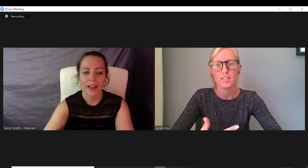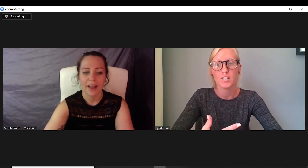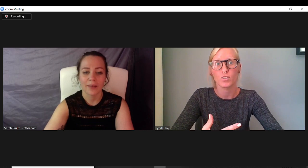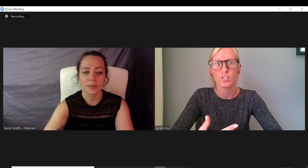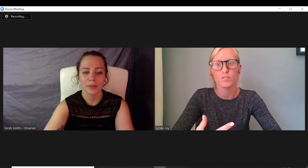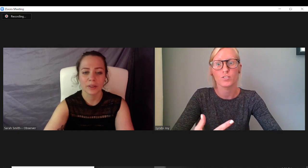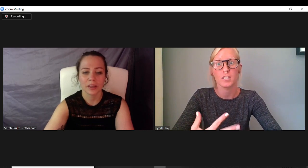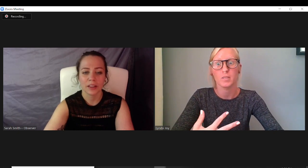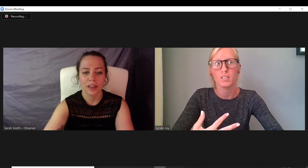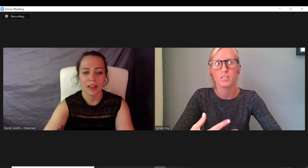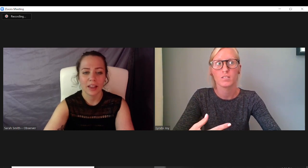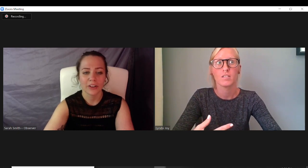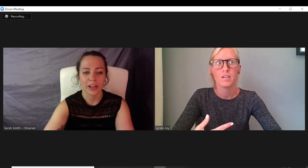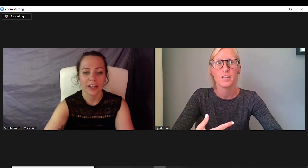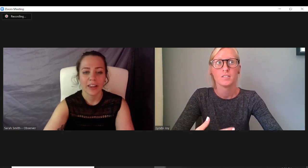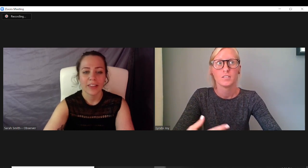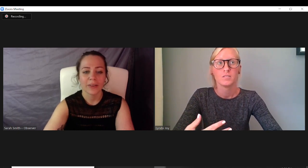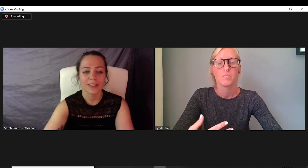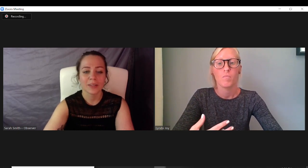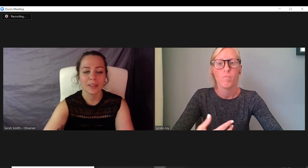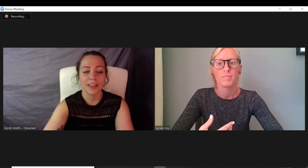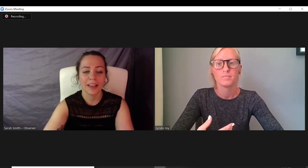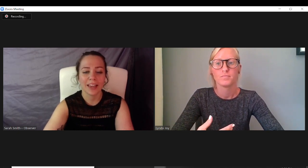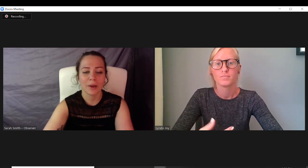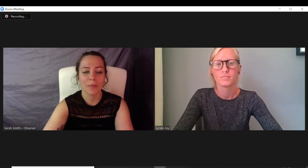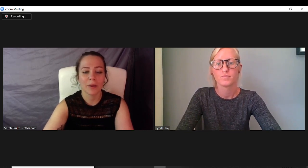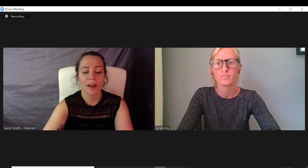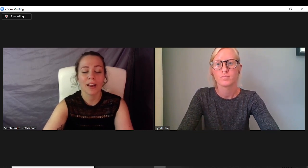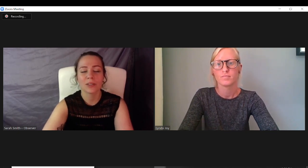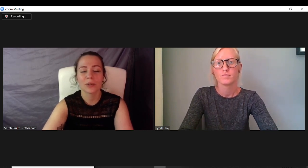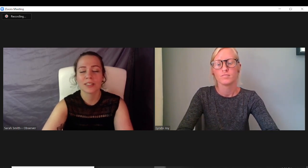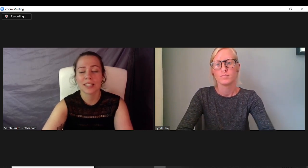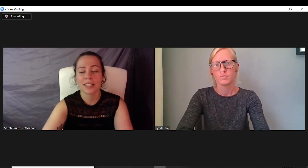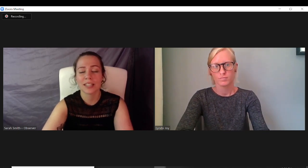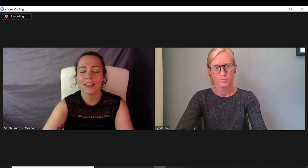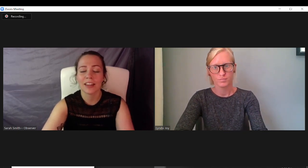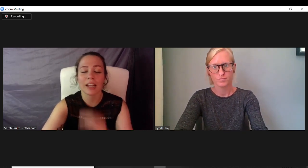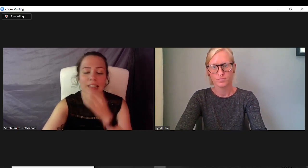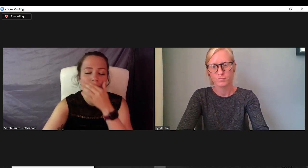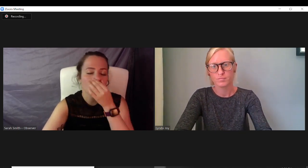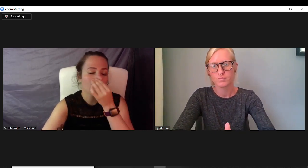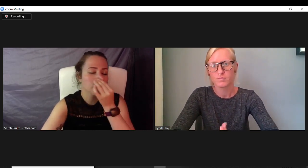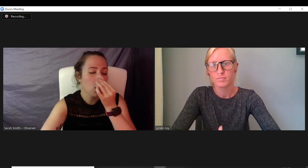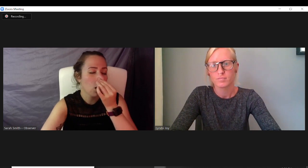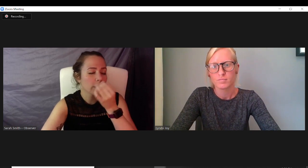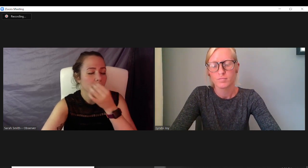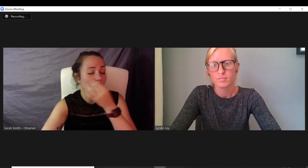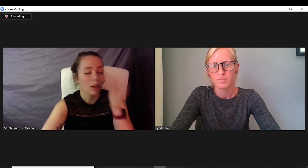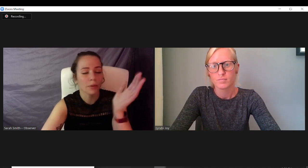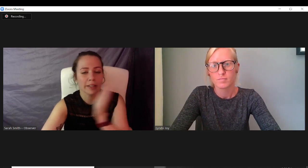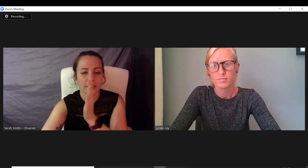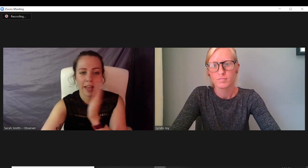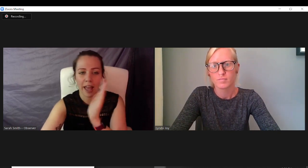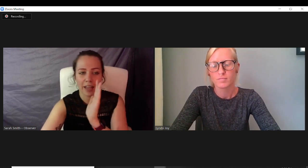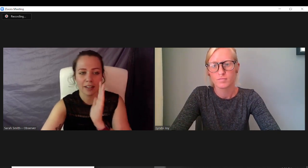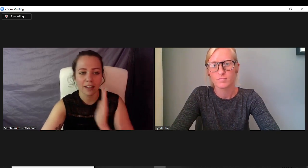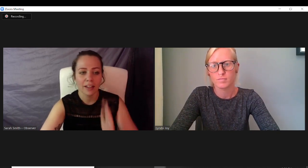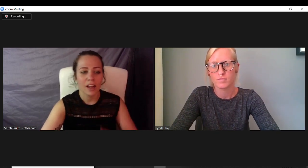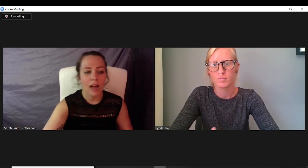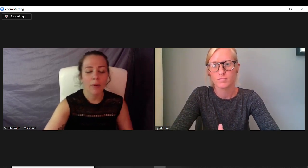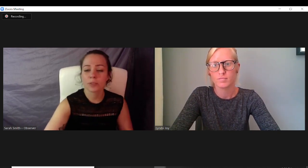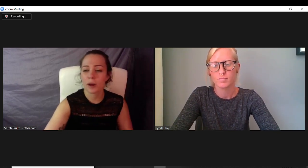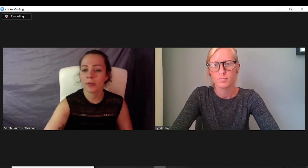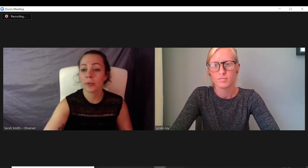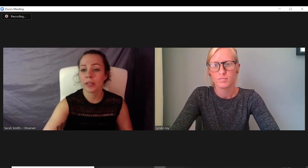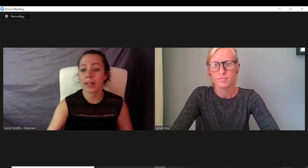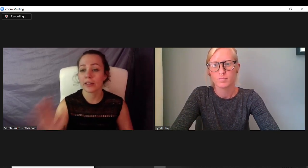So yeah, absolutely. I agree. There was something that came up towards the end, and I didn't watch all the way to the end. Mm-hmm.